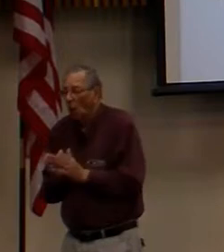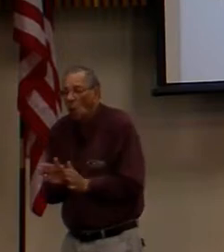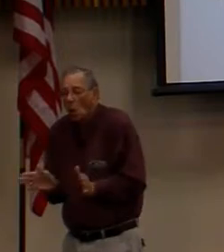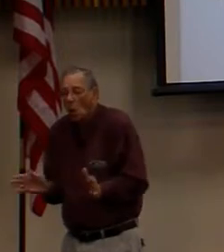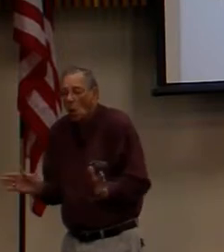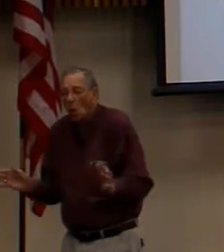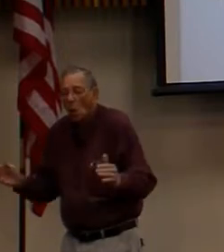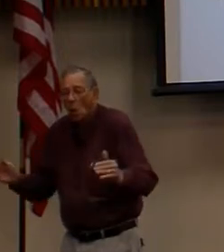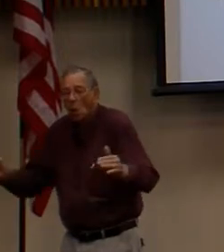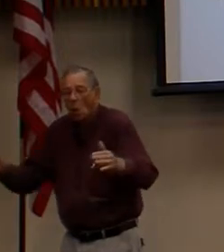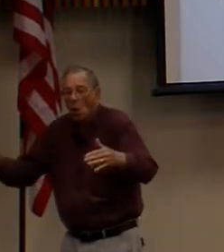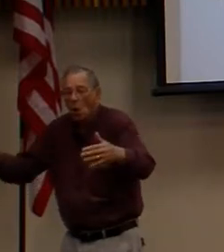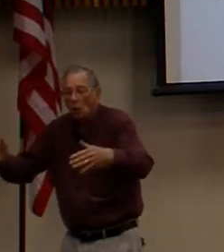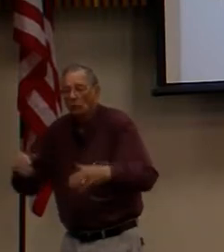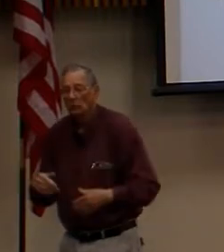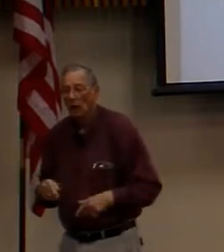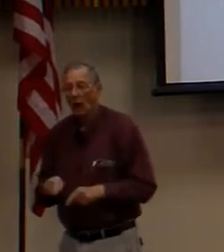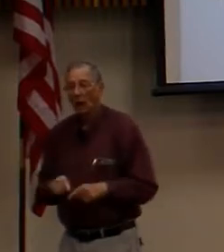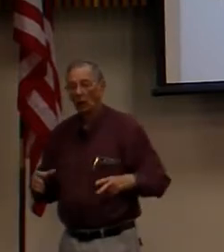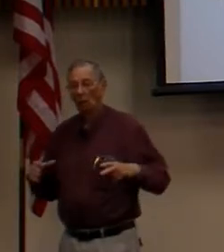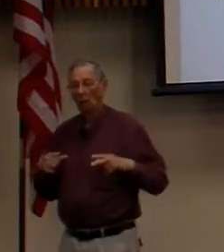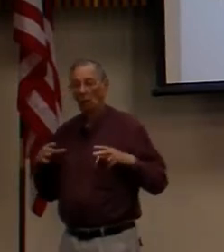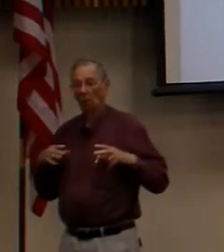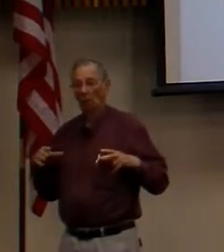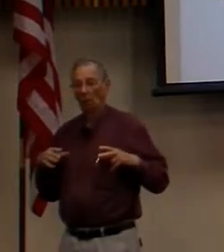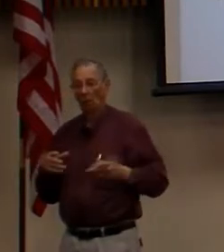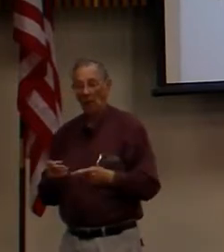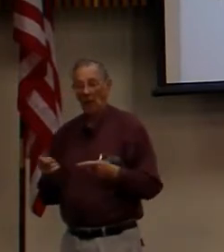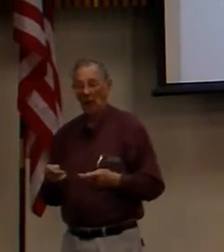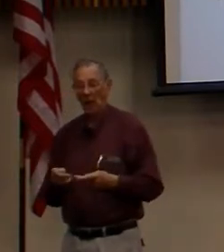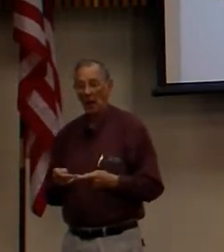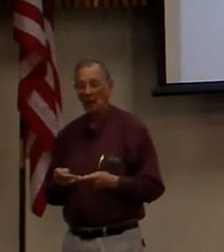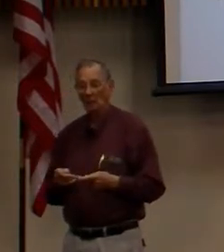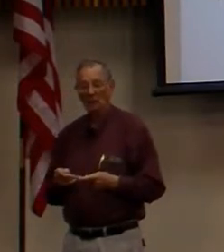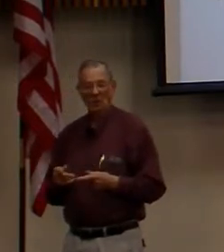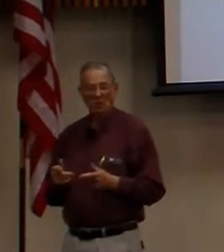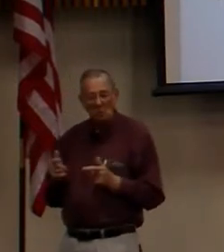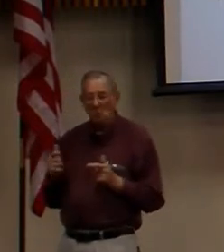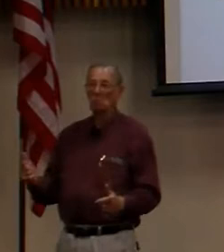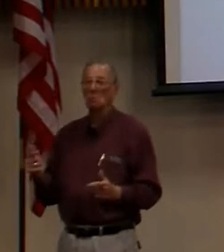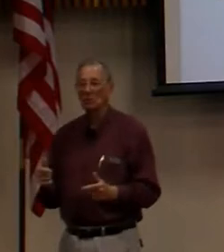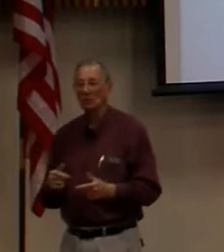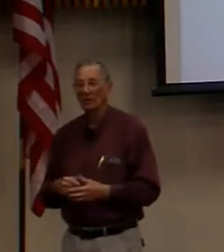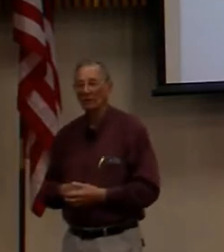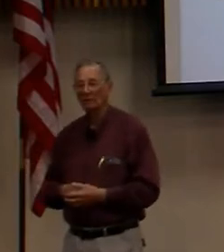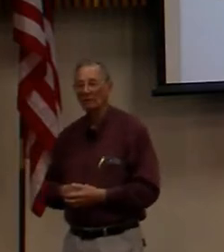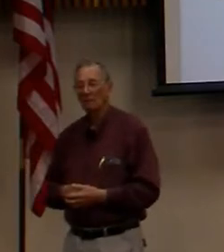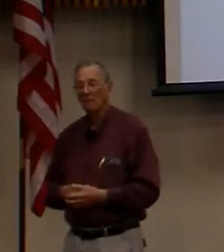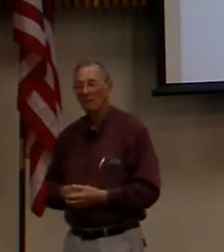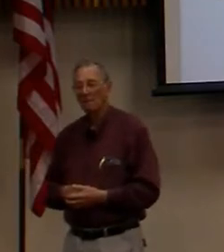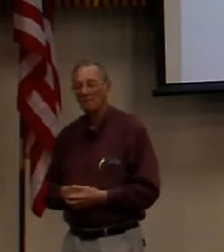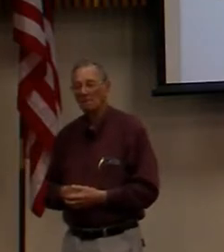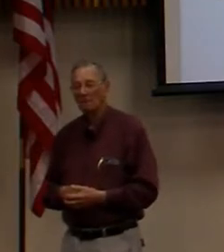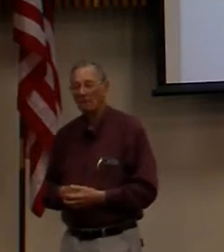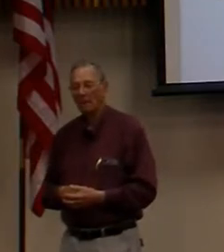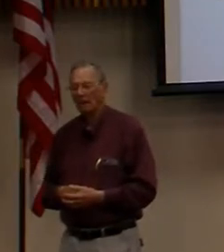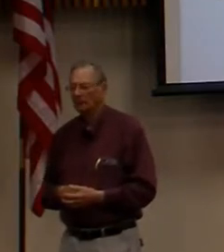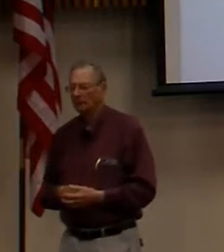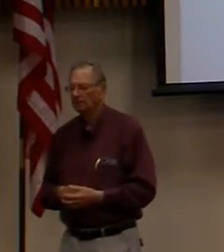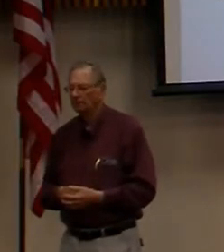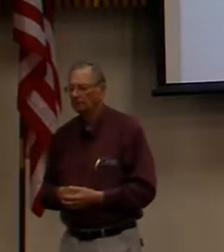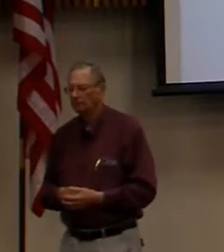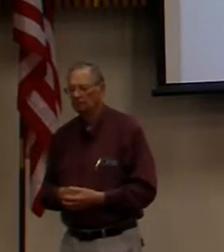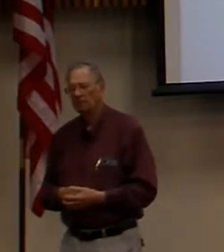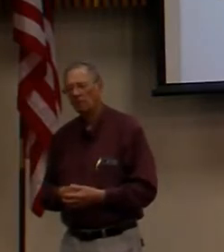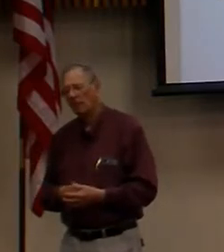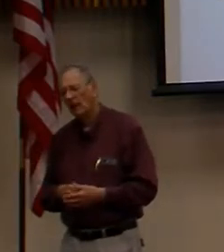kind of like a retirement center, but it's huge, right? And anyway,